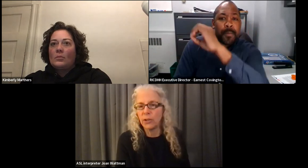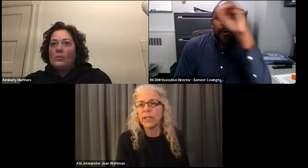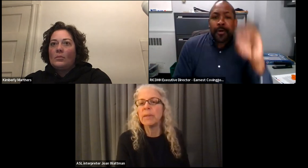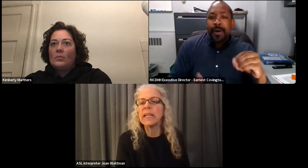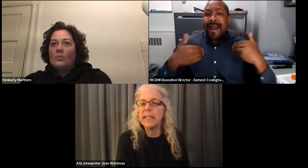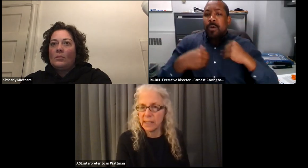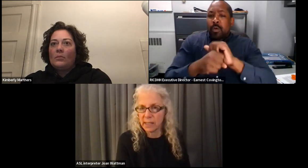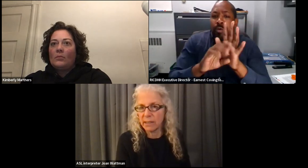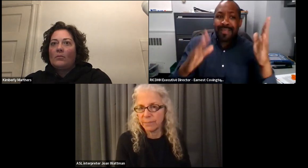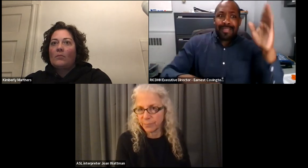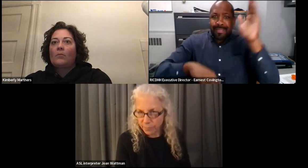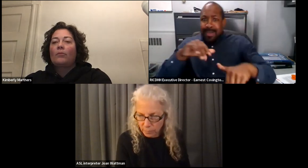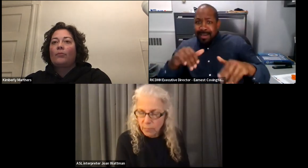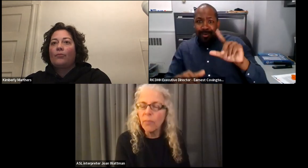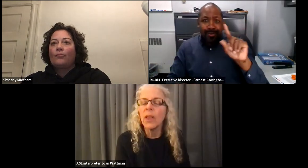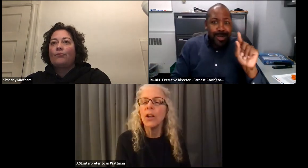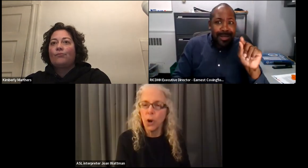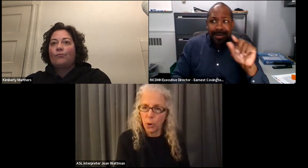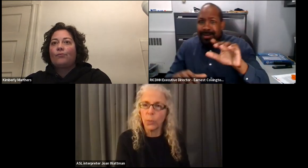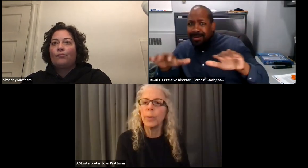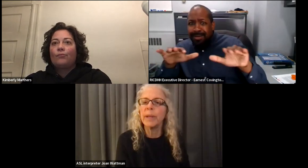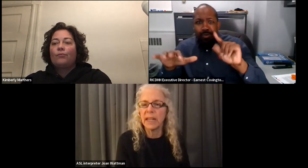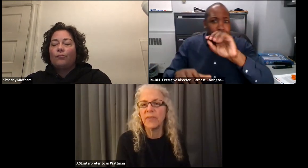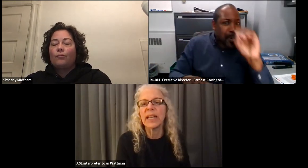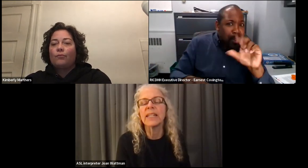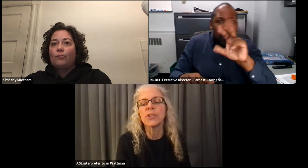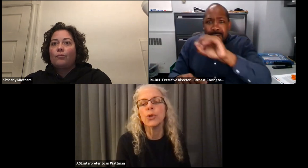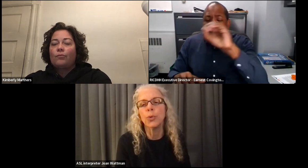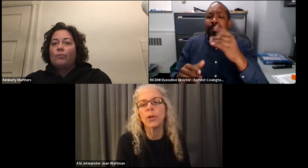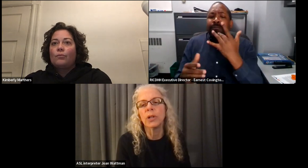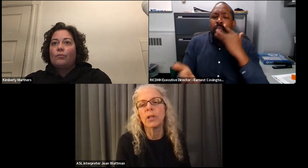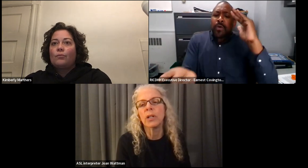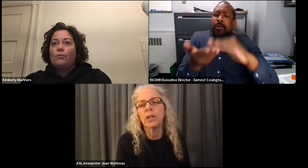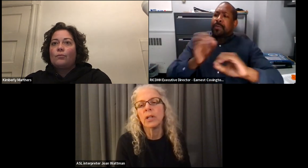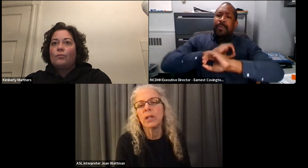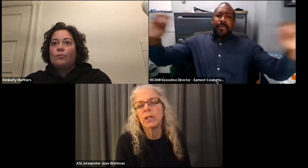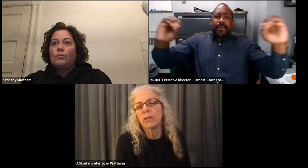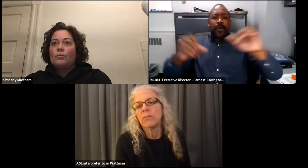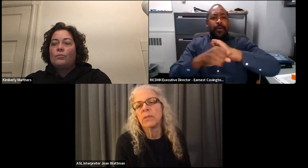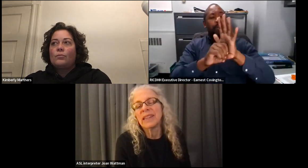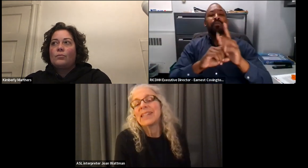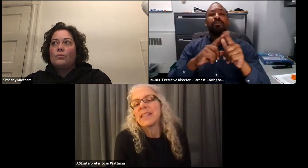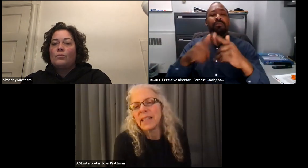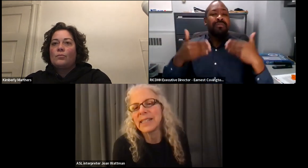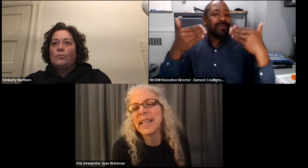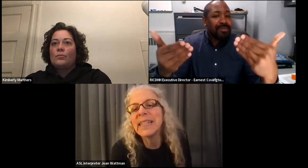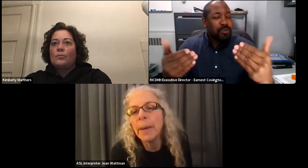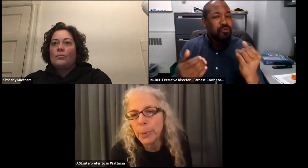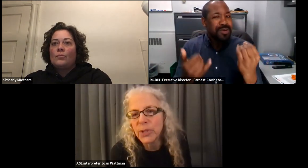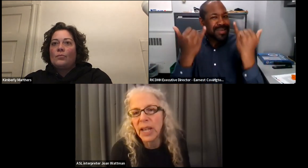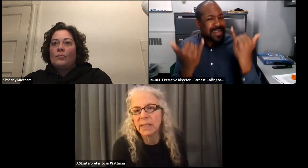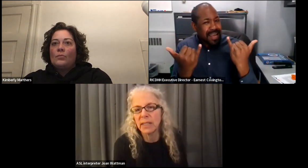I know that McKee's goal would be that if it gets to less than, let's